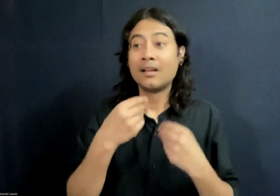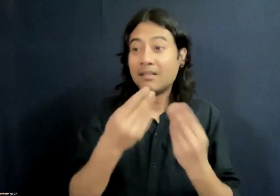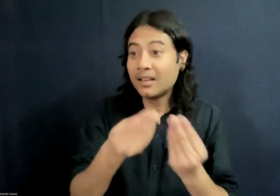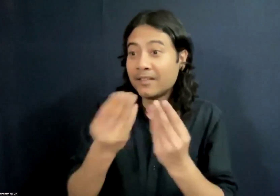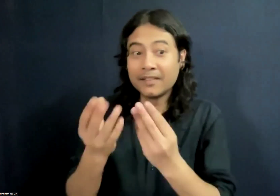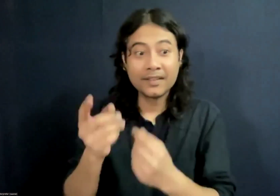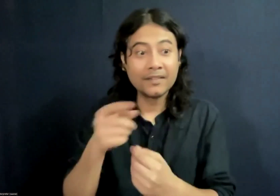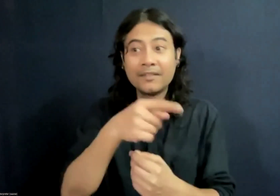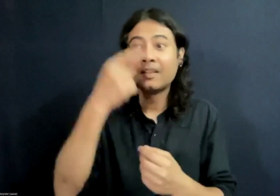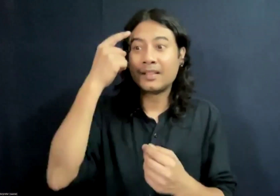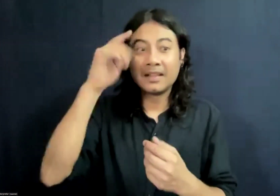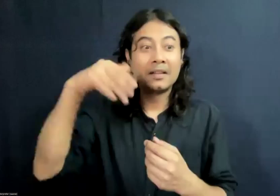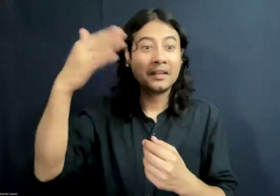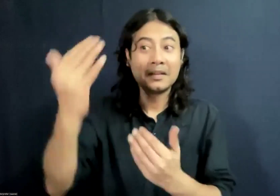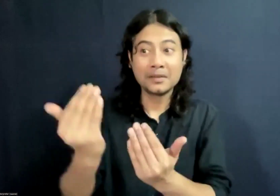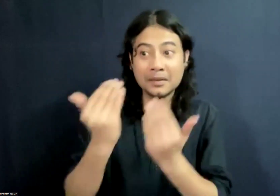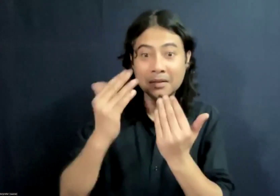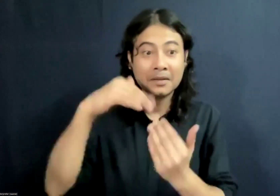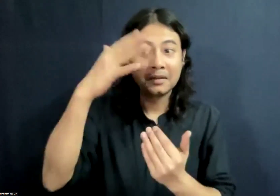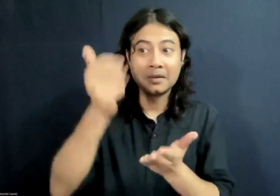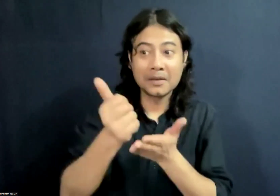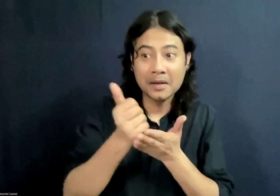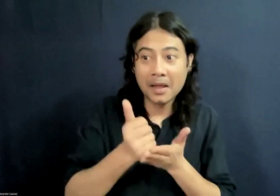Right? Is it clear?